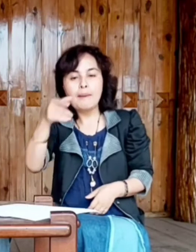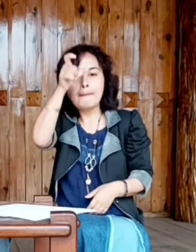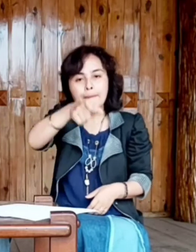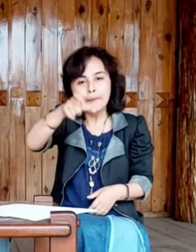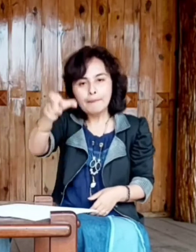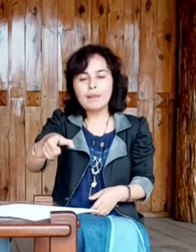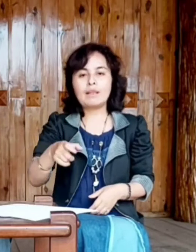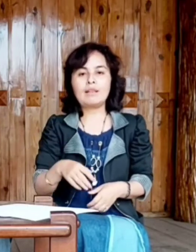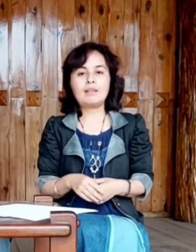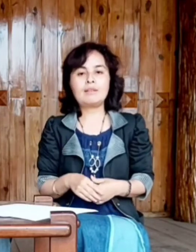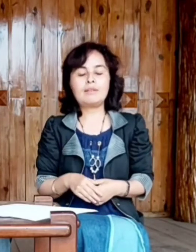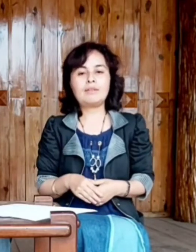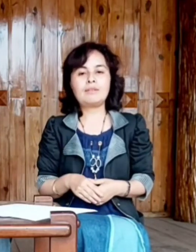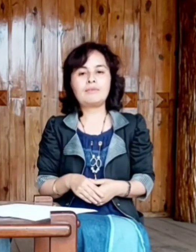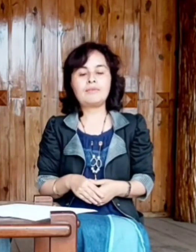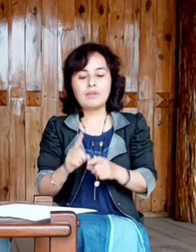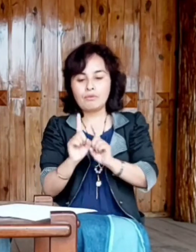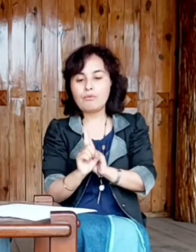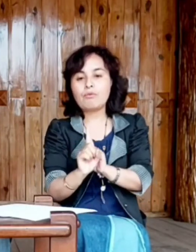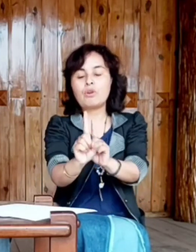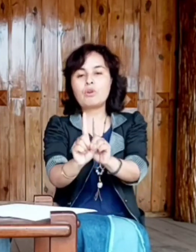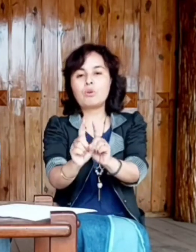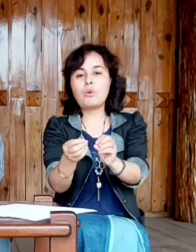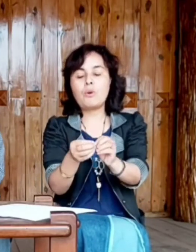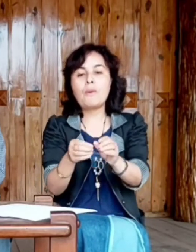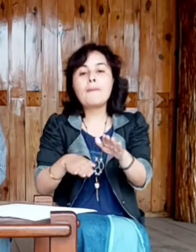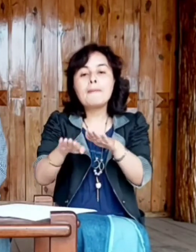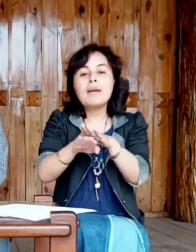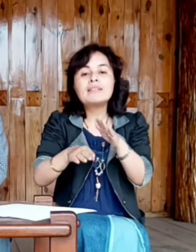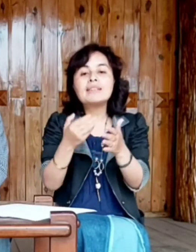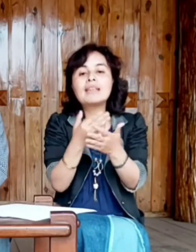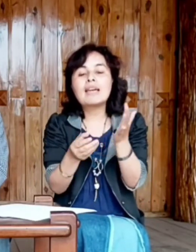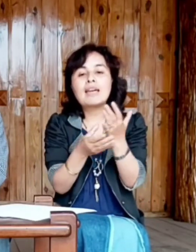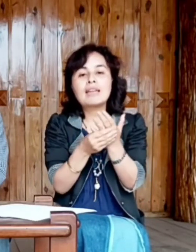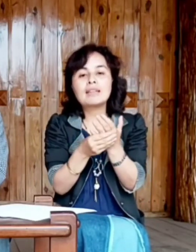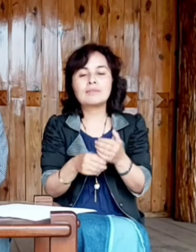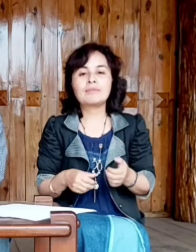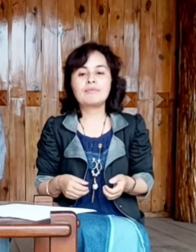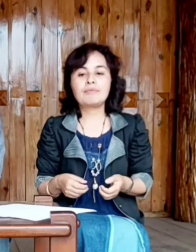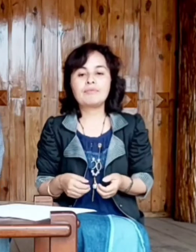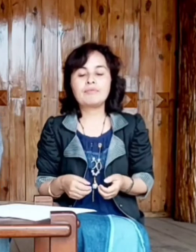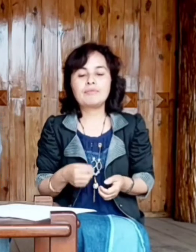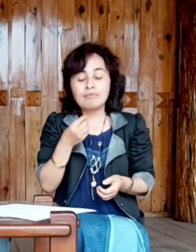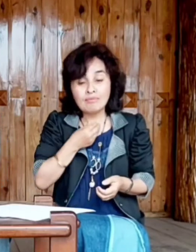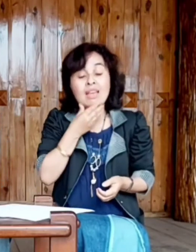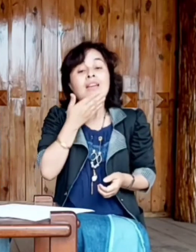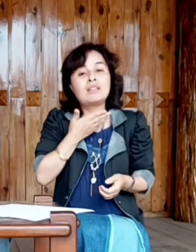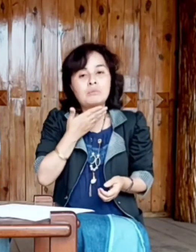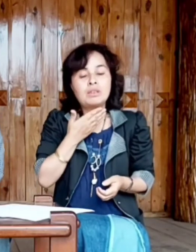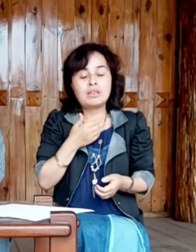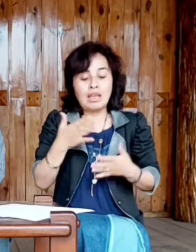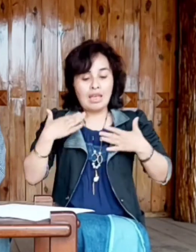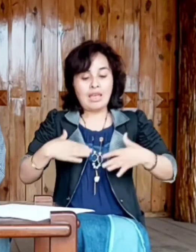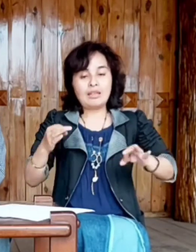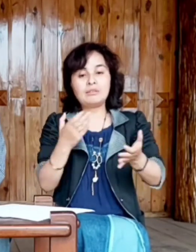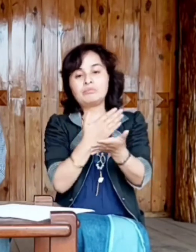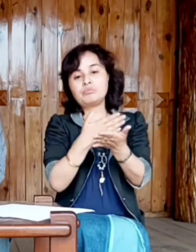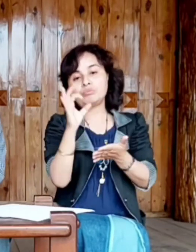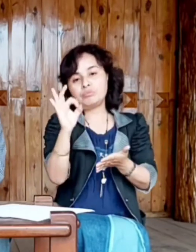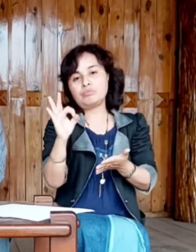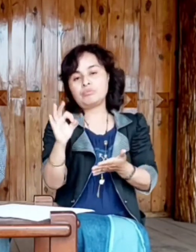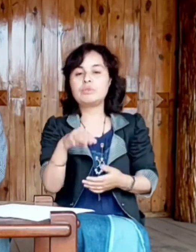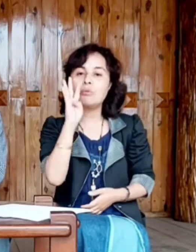people, and follow the basic hand and respiratory hygiene.